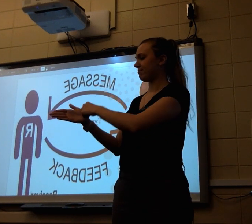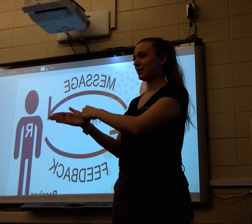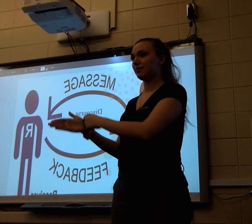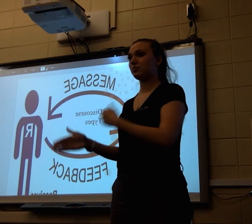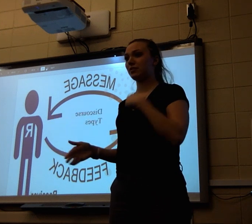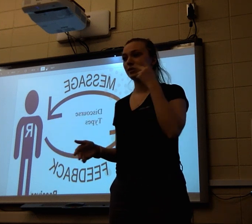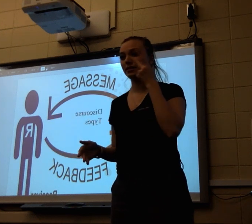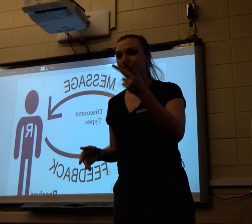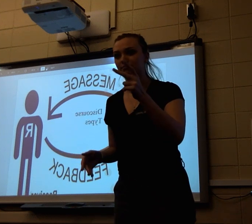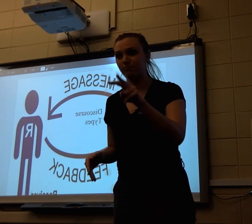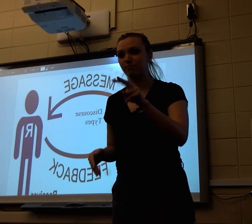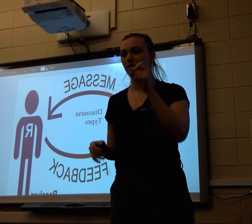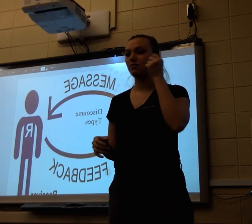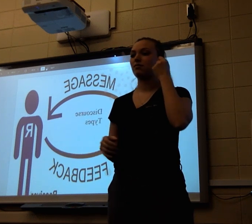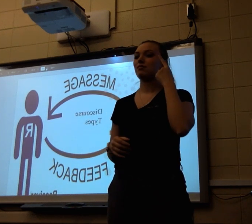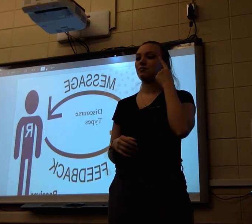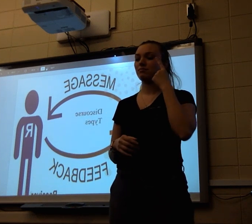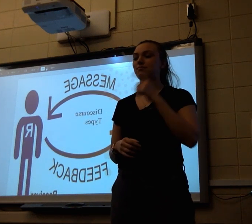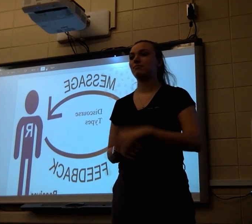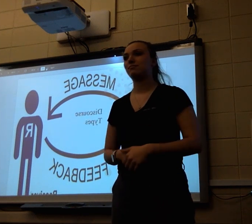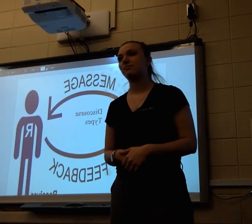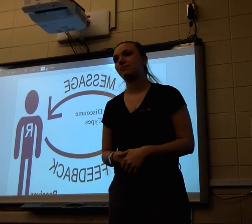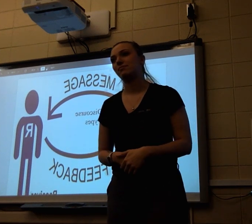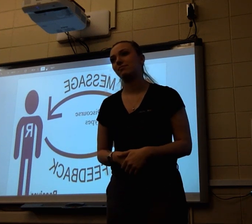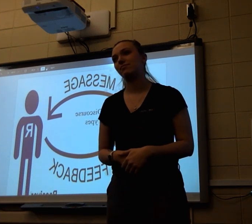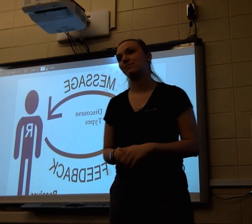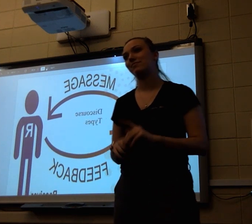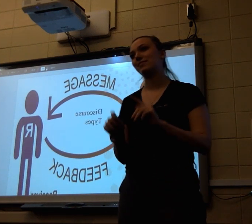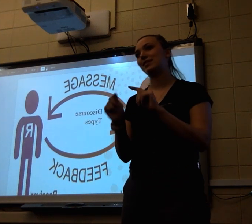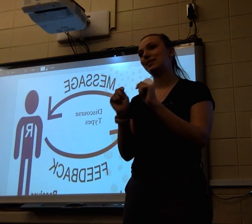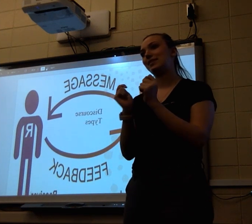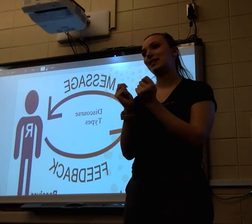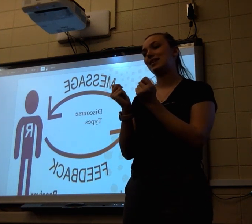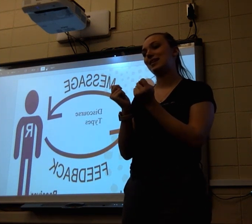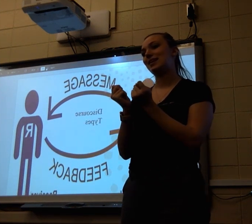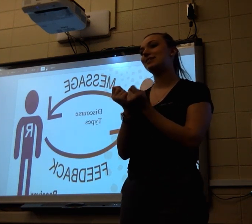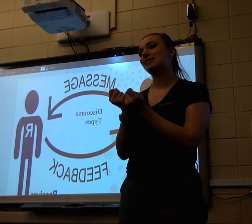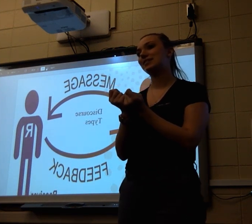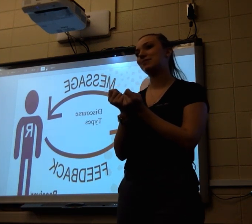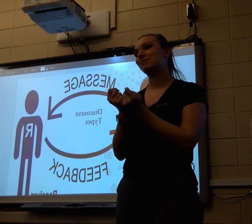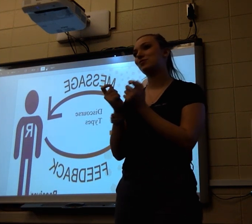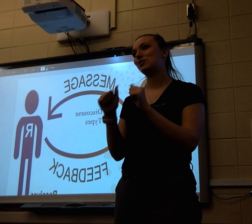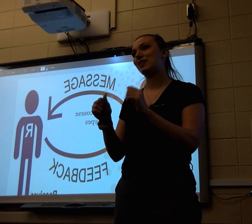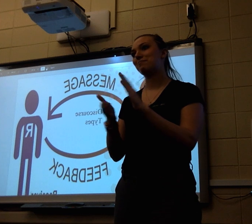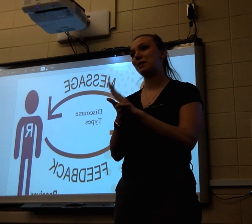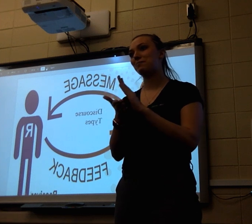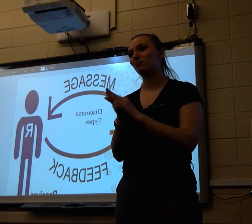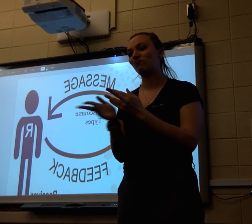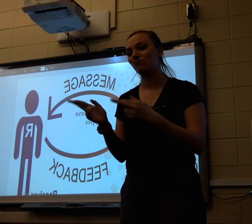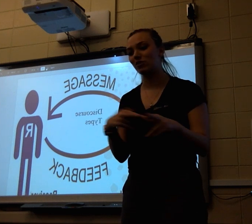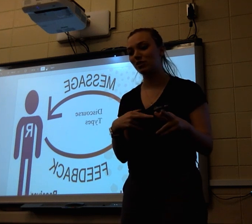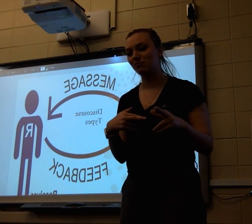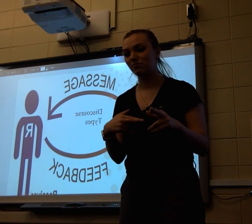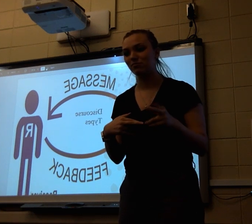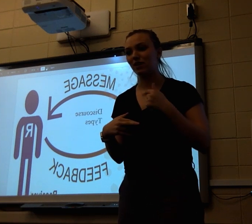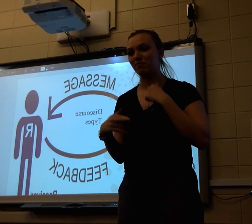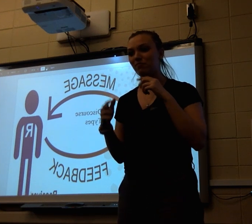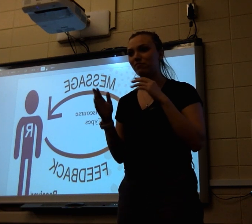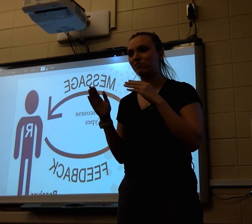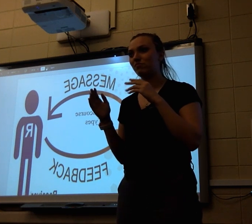displaying right now, okay? That's why as a team member, you want to have your papers ready to go. I'm following along like a student,